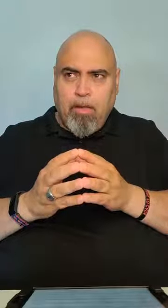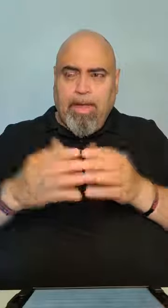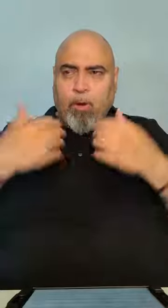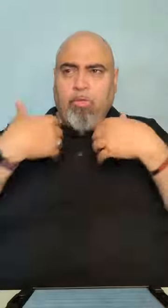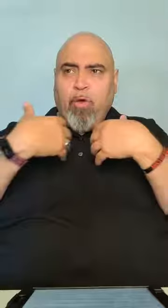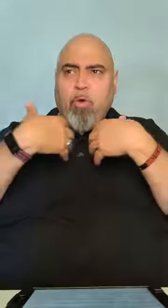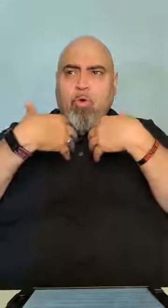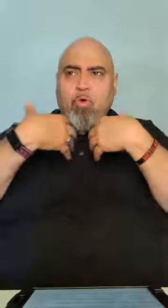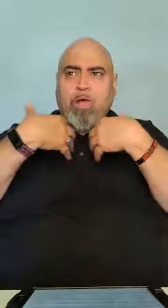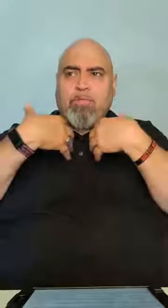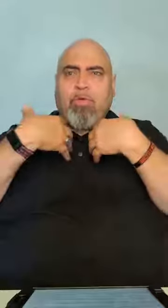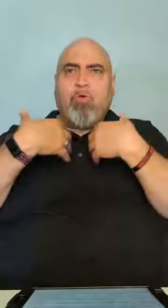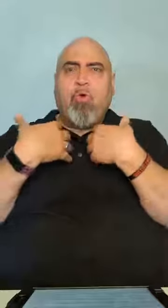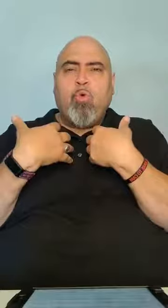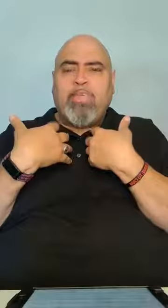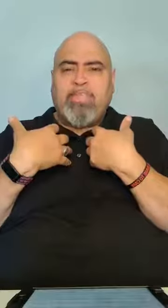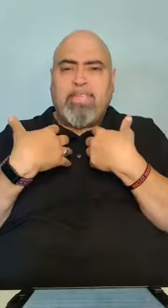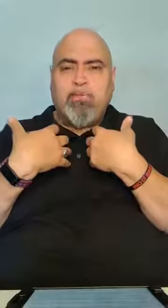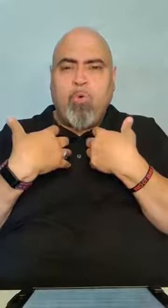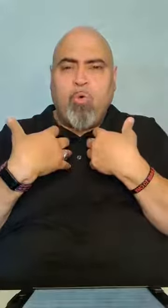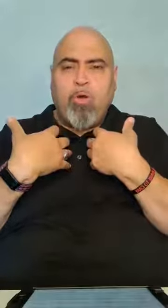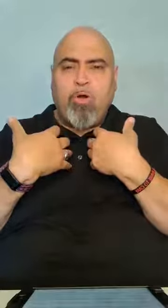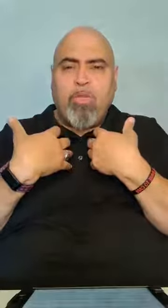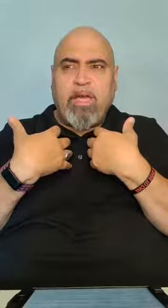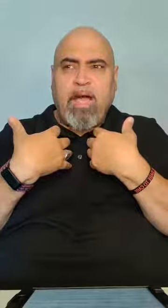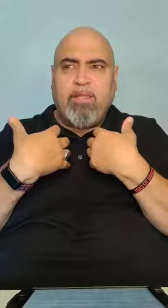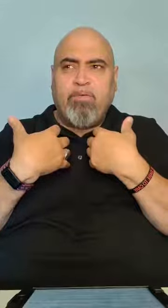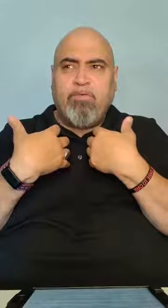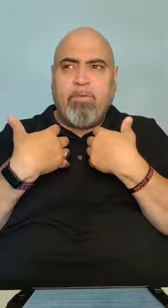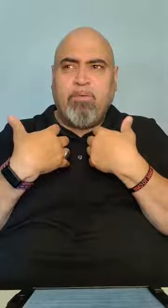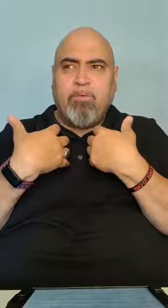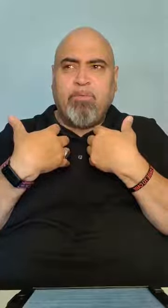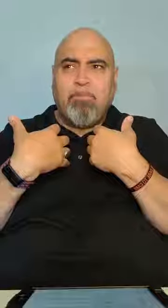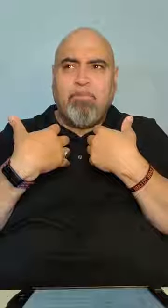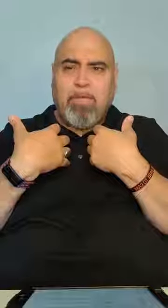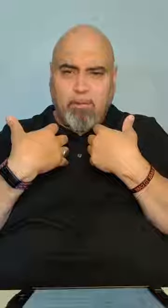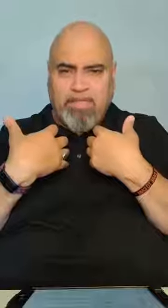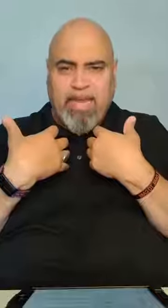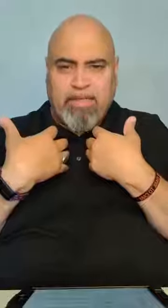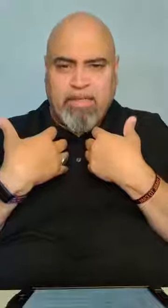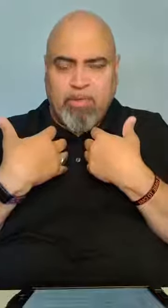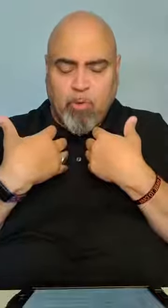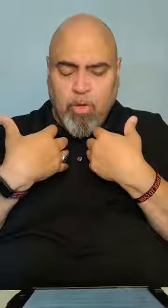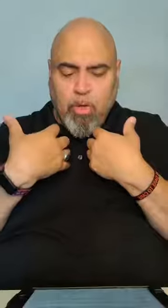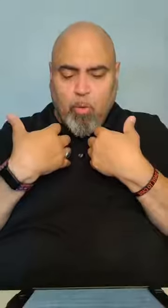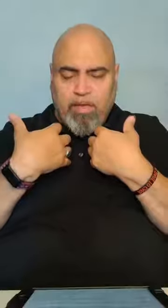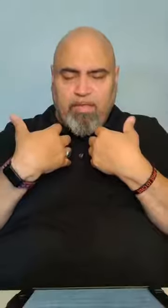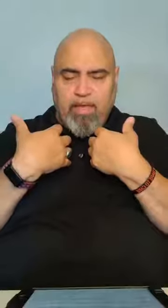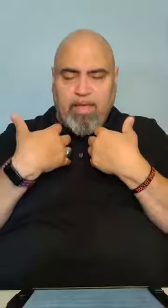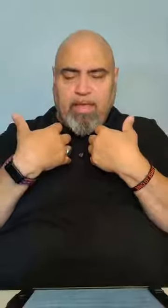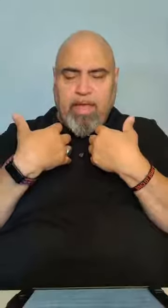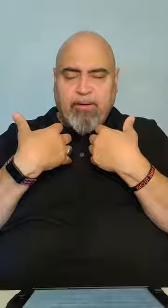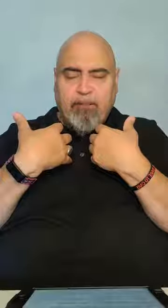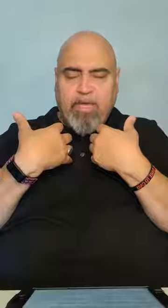And although as we grow, we seek more, we kind of become tainted. And so we think that we